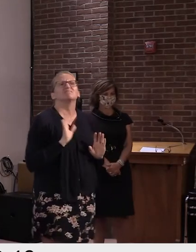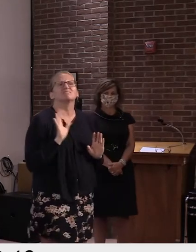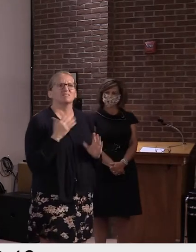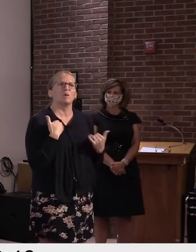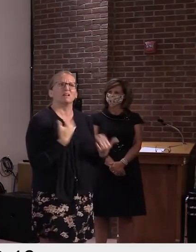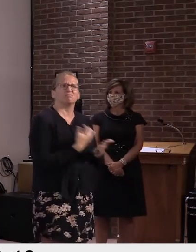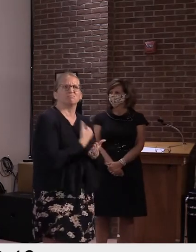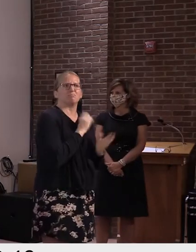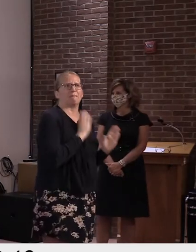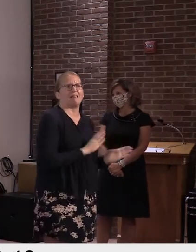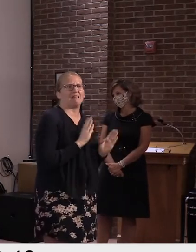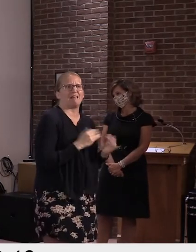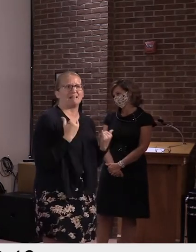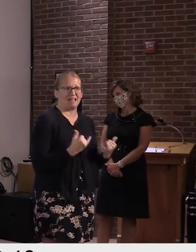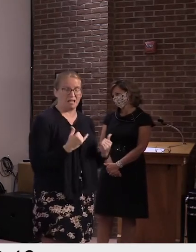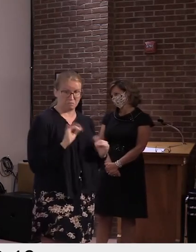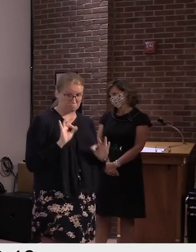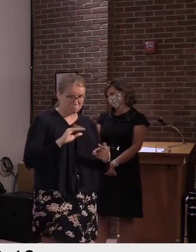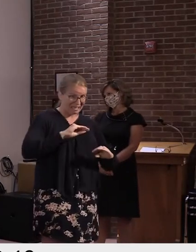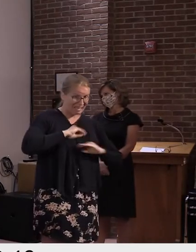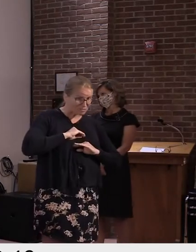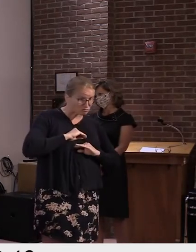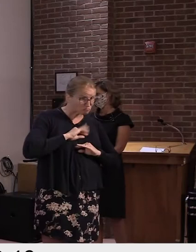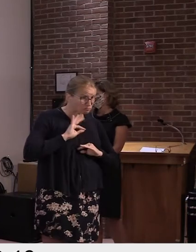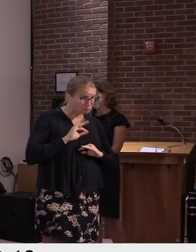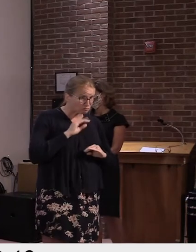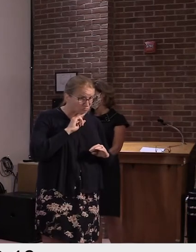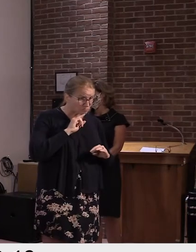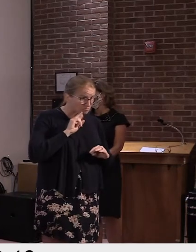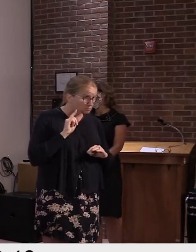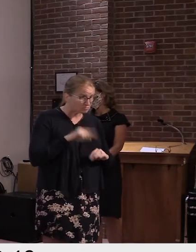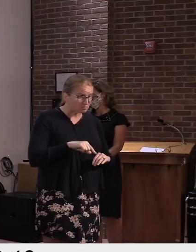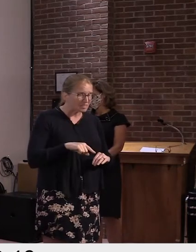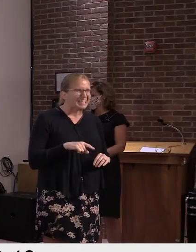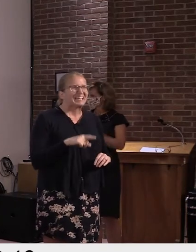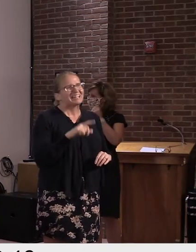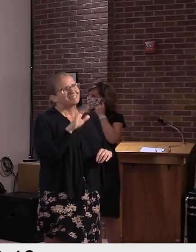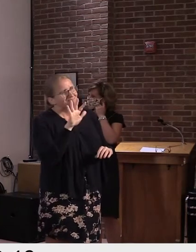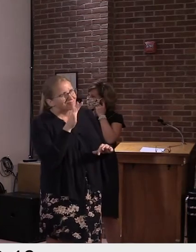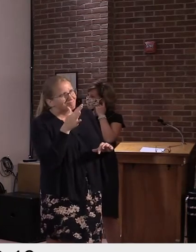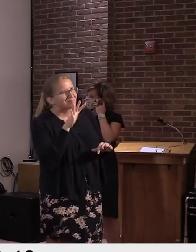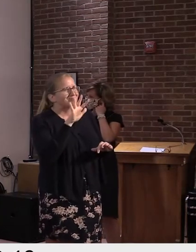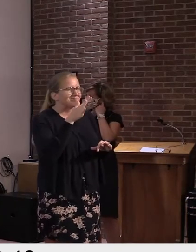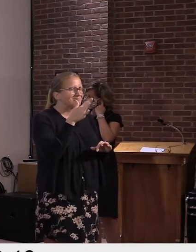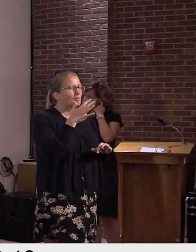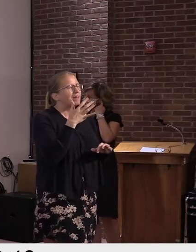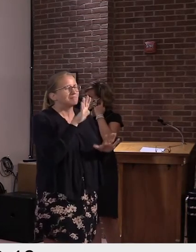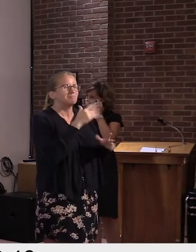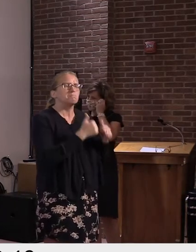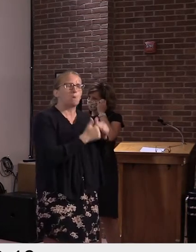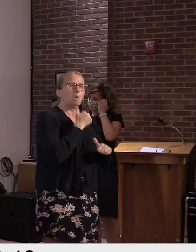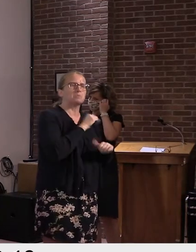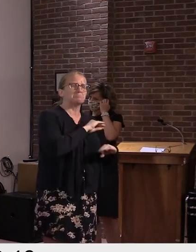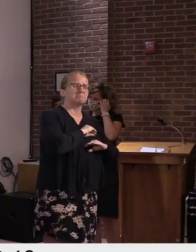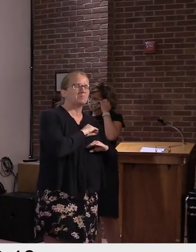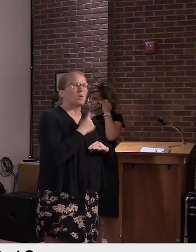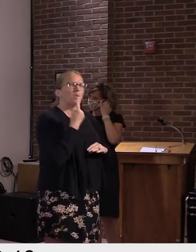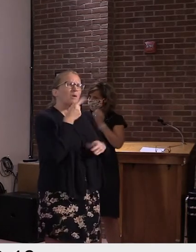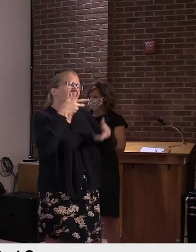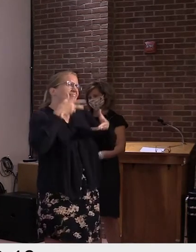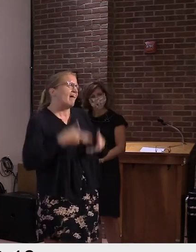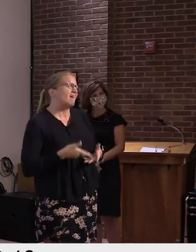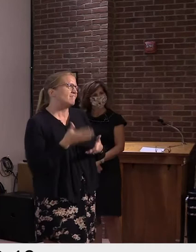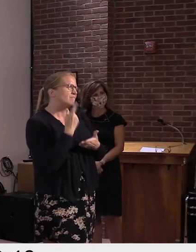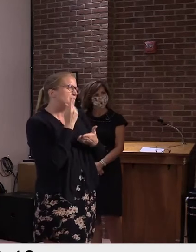Most of it. I guess the one, you know, remaining piece is I